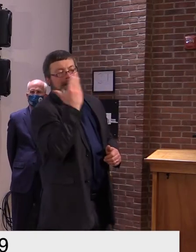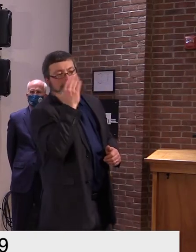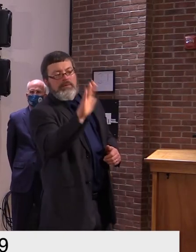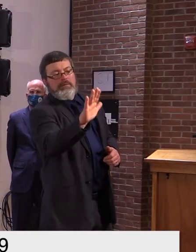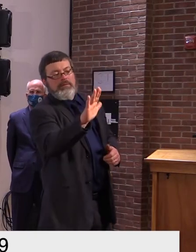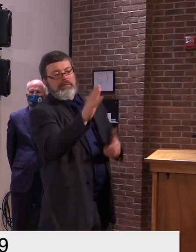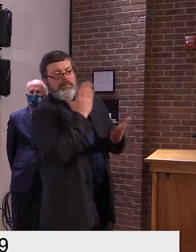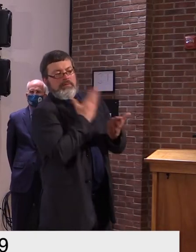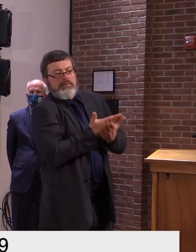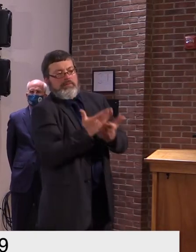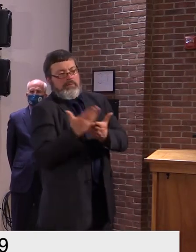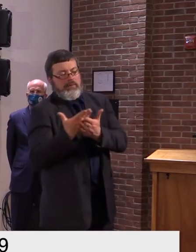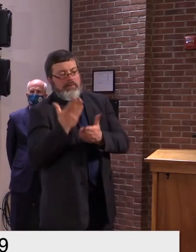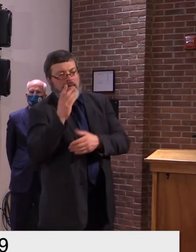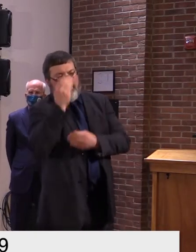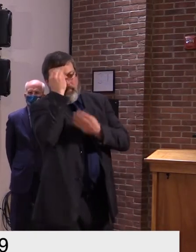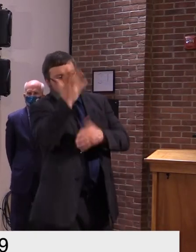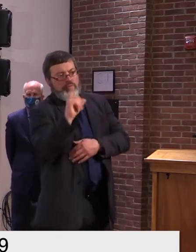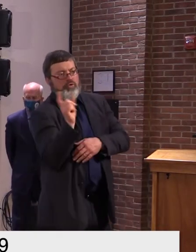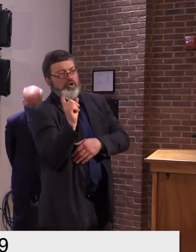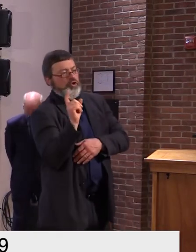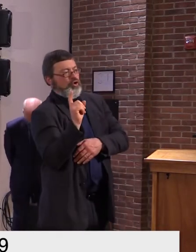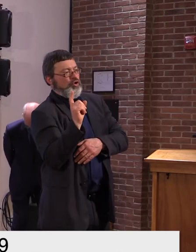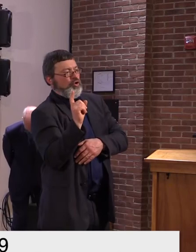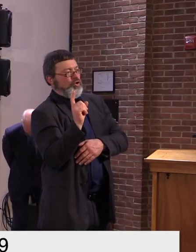Okay, should I send them through Ben? Please do.